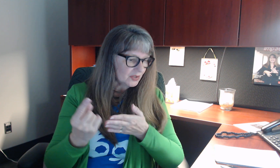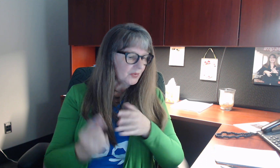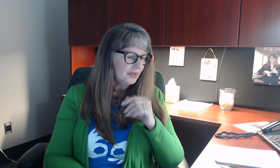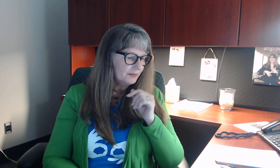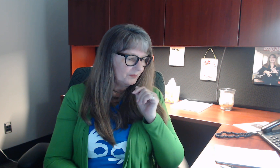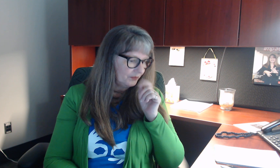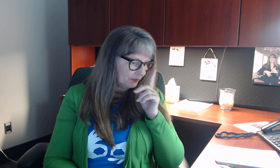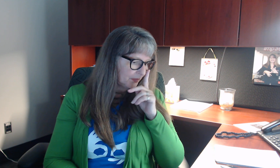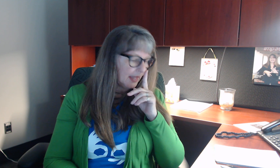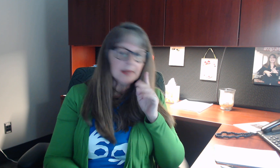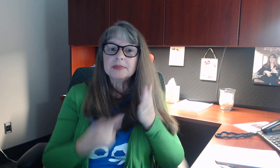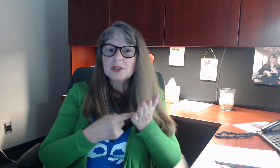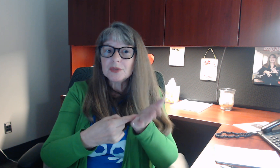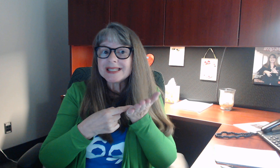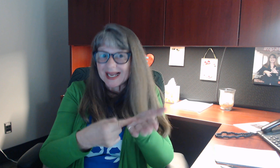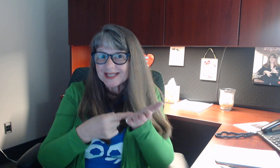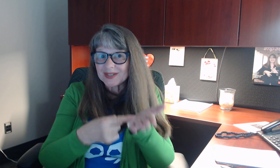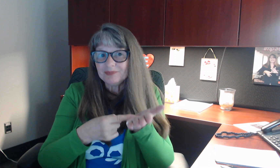week. And to discuss.